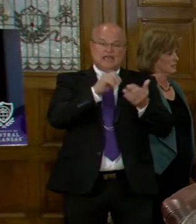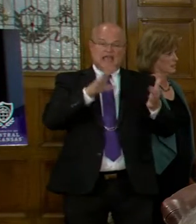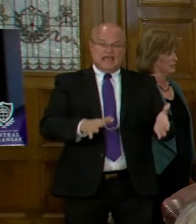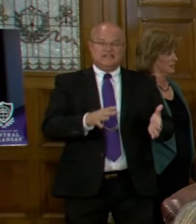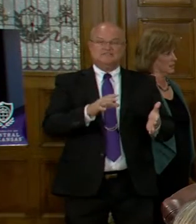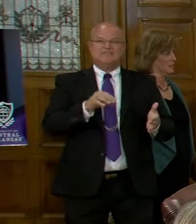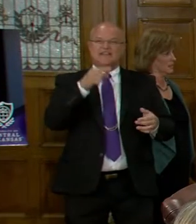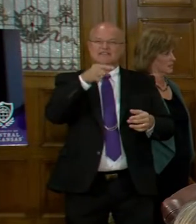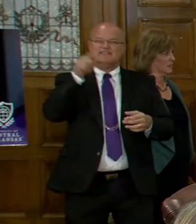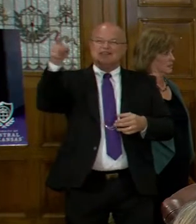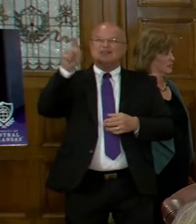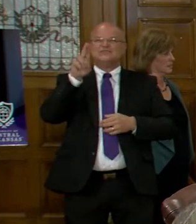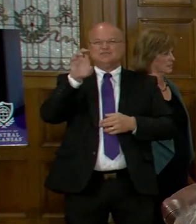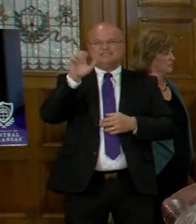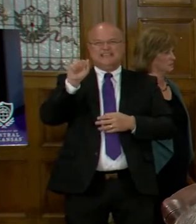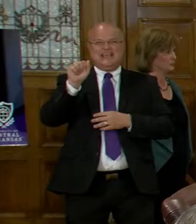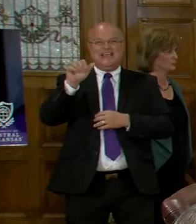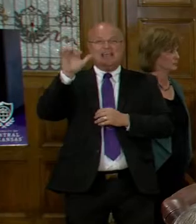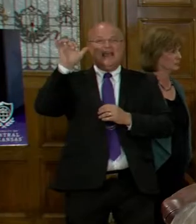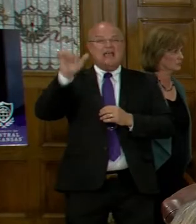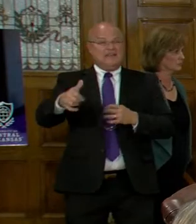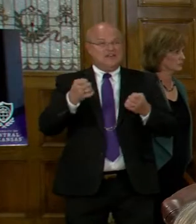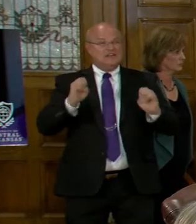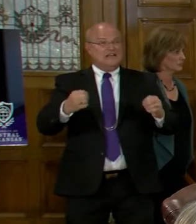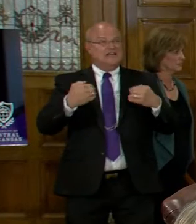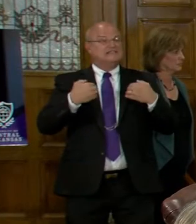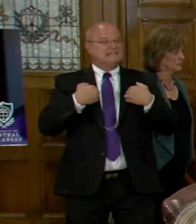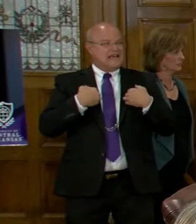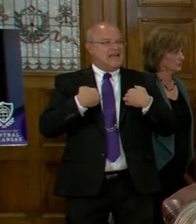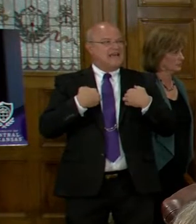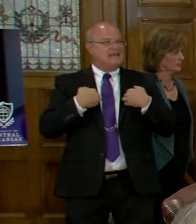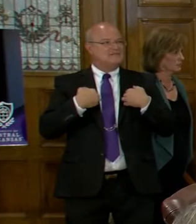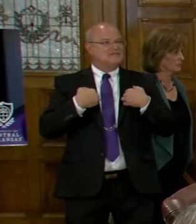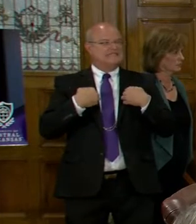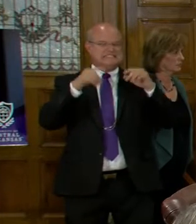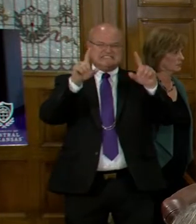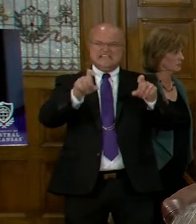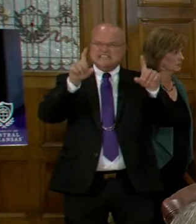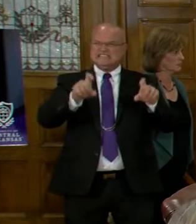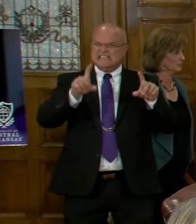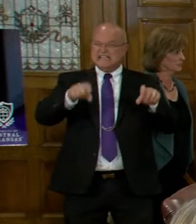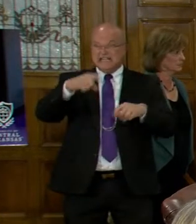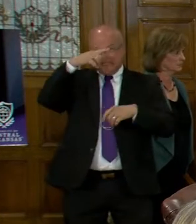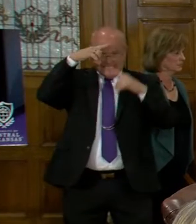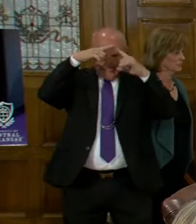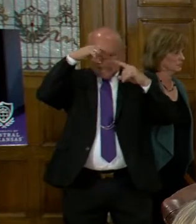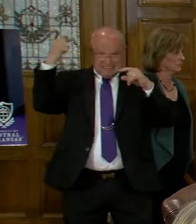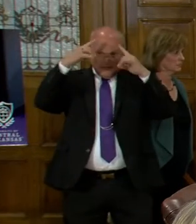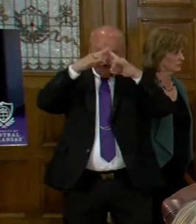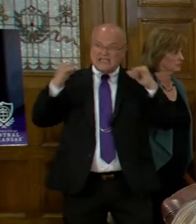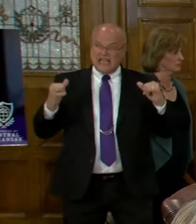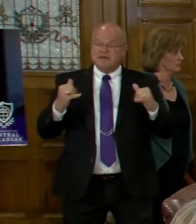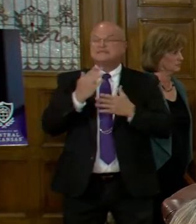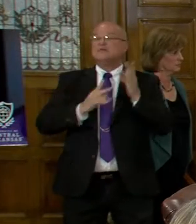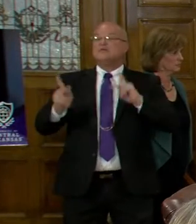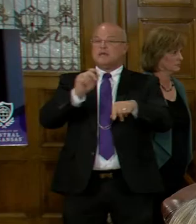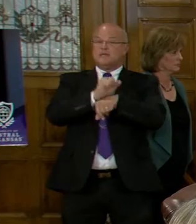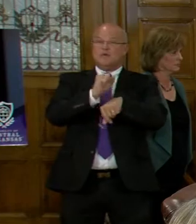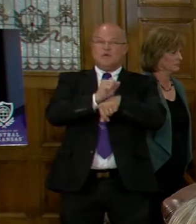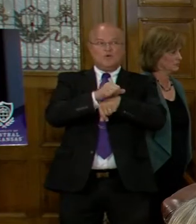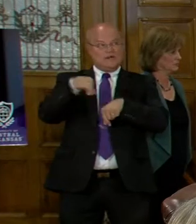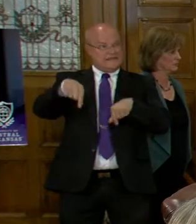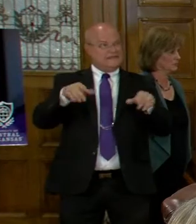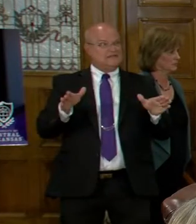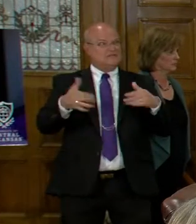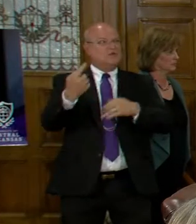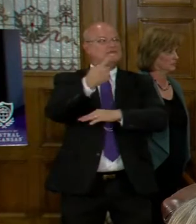UCA. Those efforts have been tested in summer camps. Some of the people who worked on that are in the room